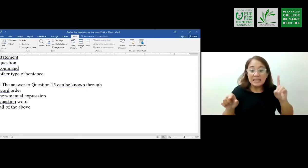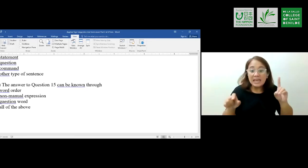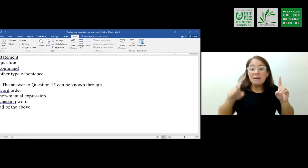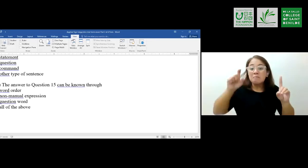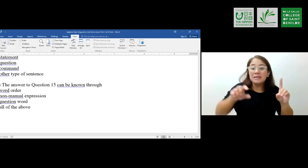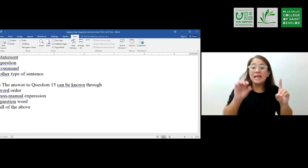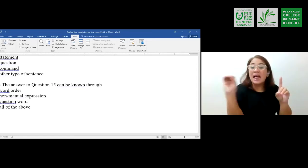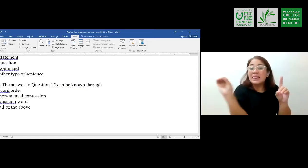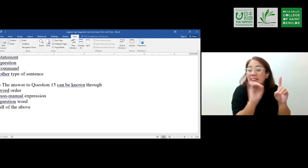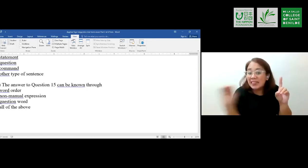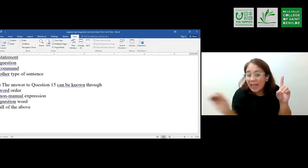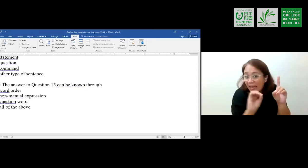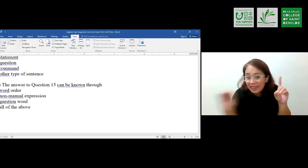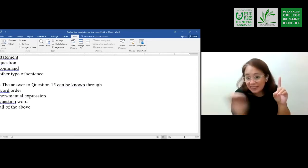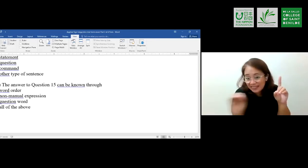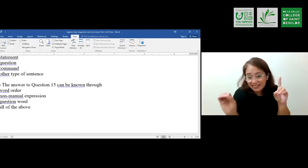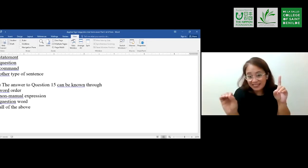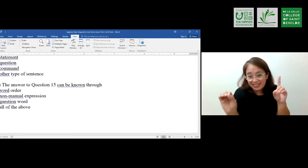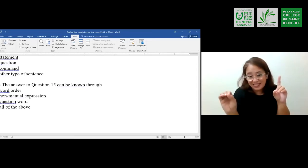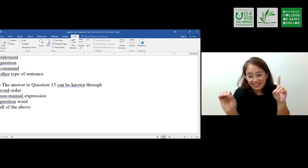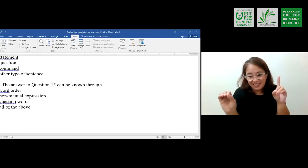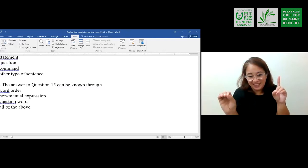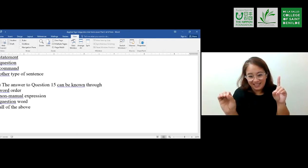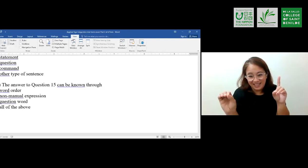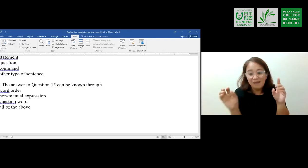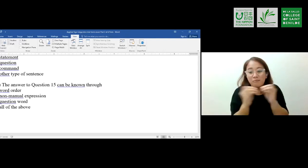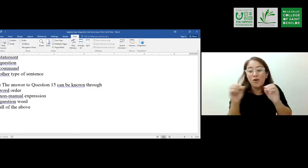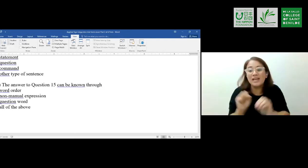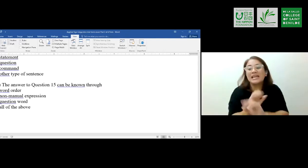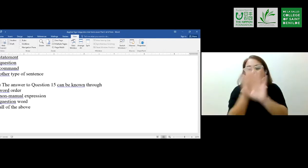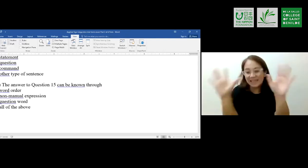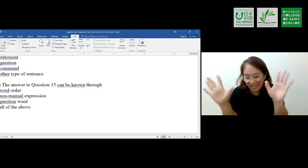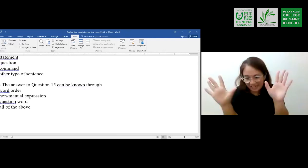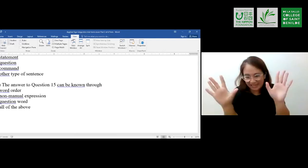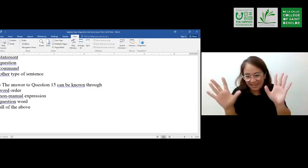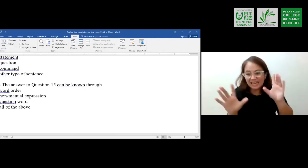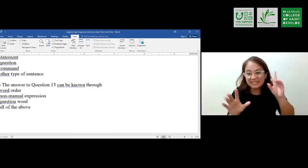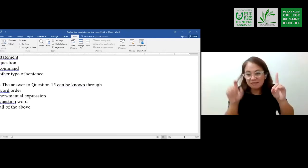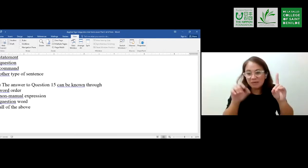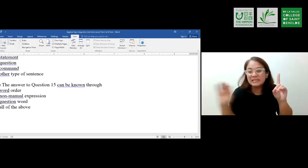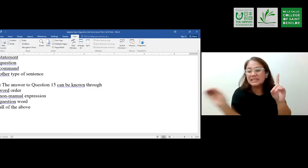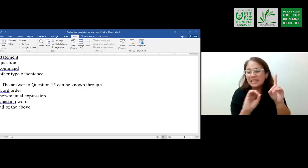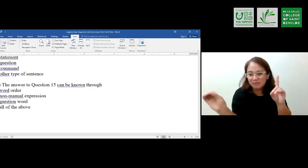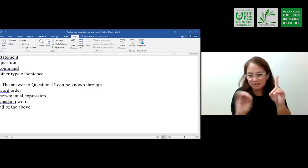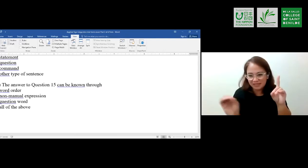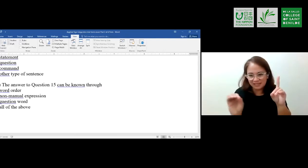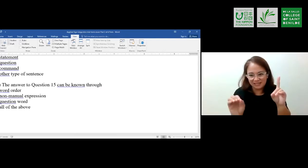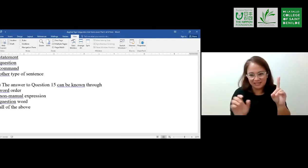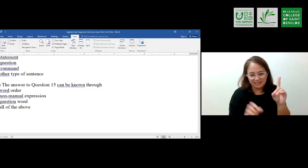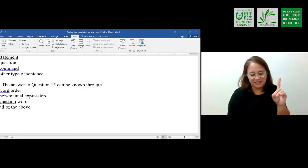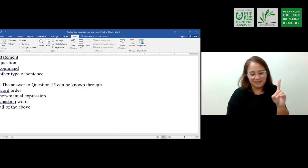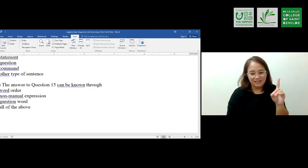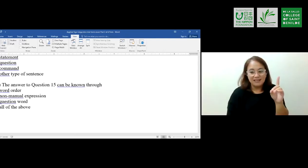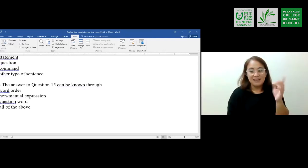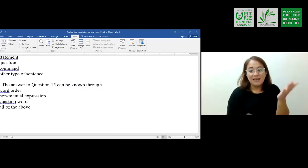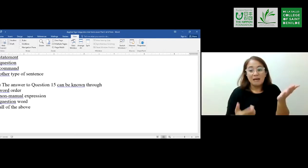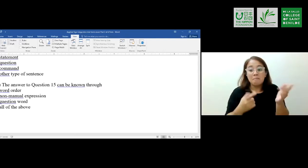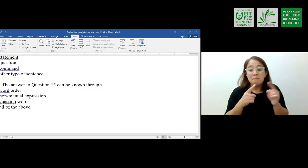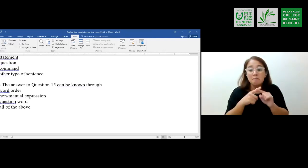clearer when I answered the question. Okay, but when you have in English, if you have